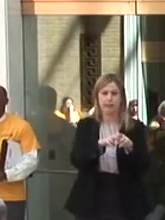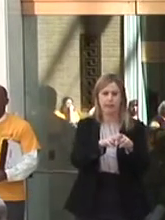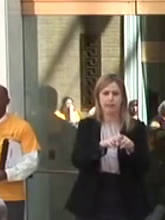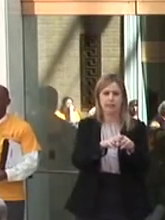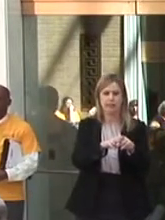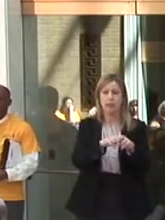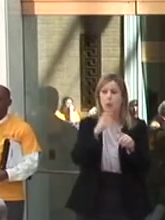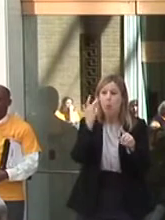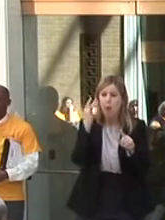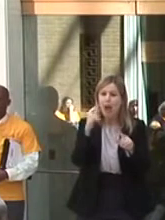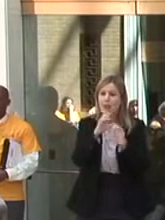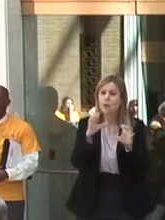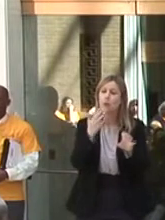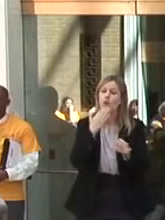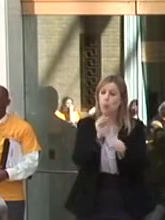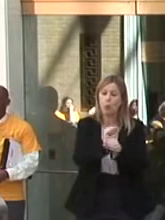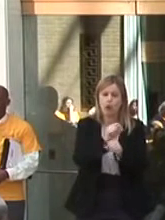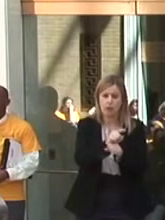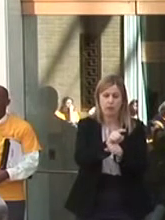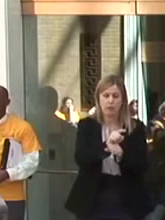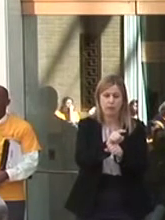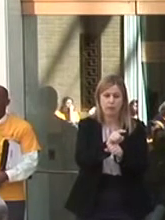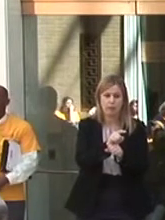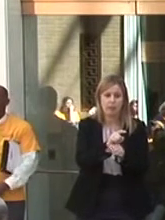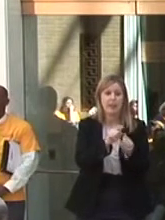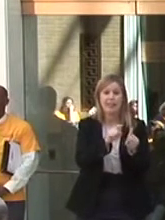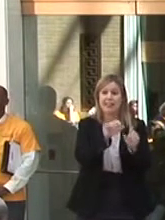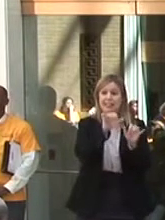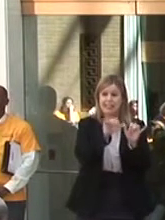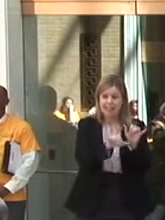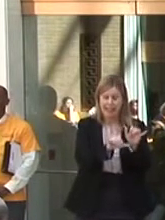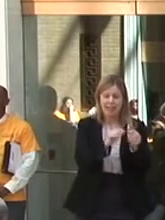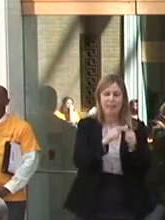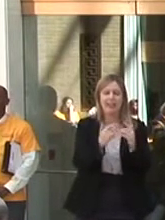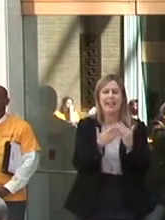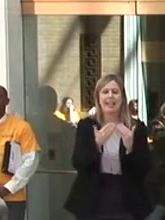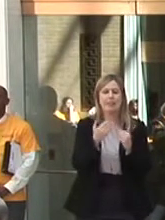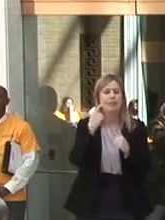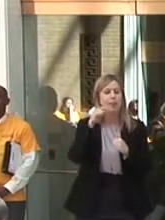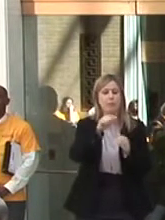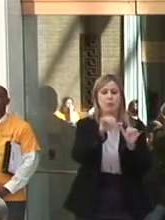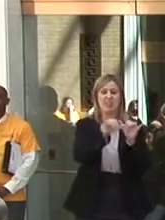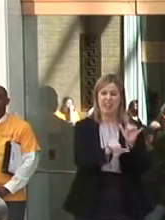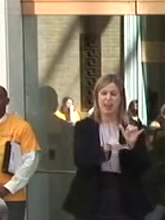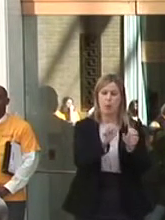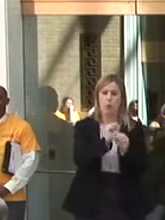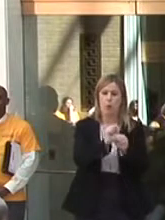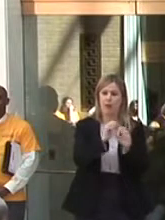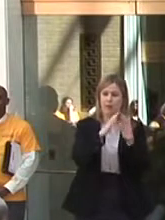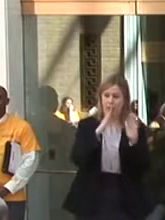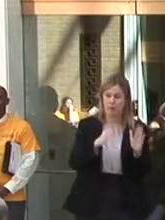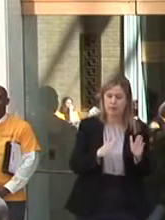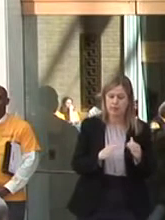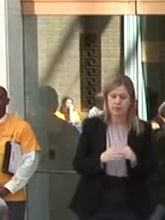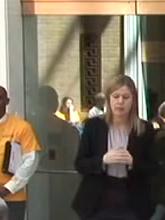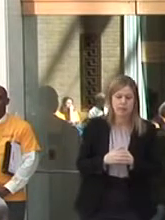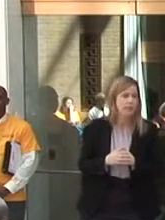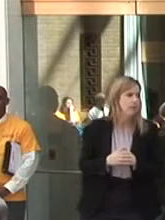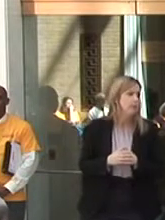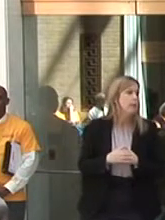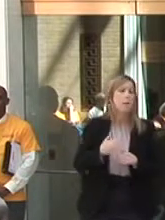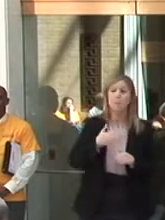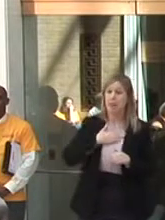the good work they do, so that it will be easier for them to stay. Here is my mom, who